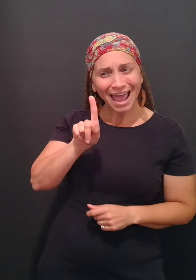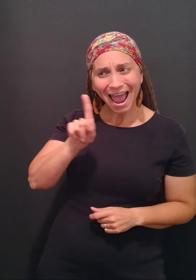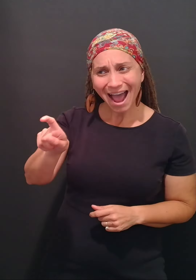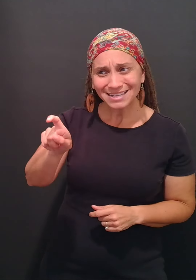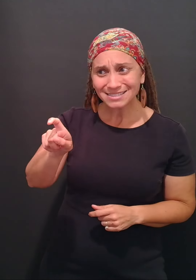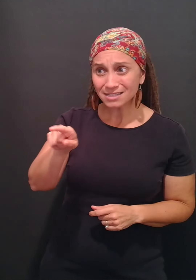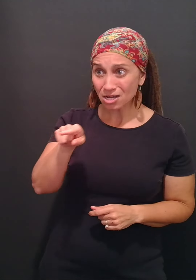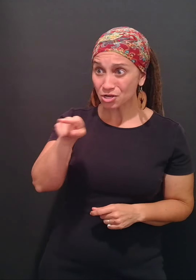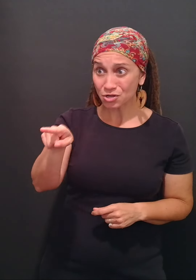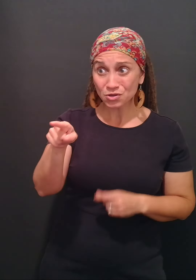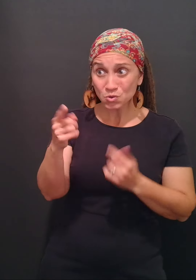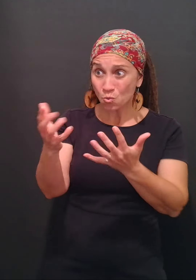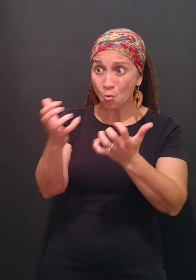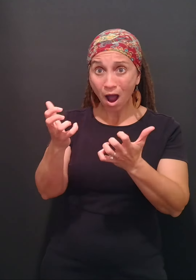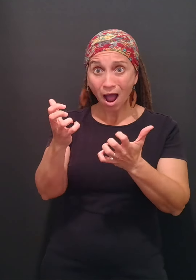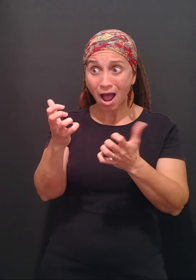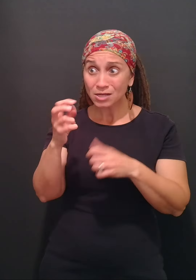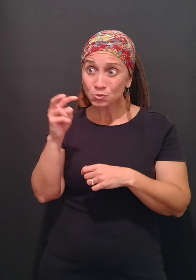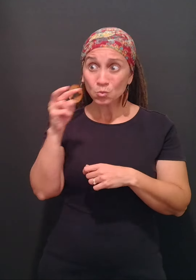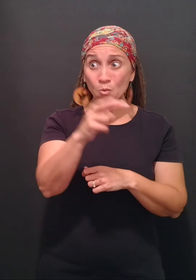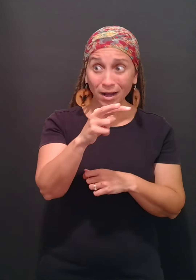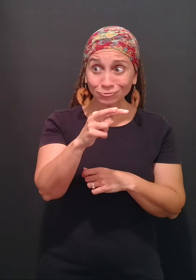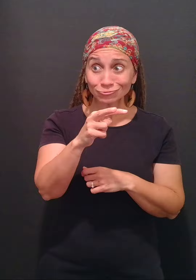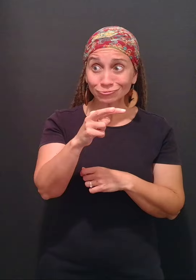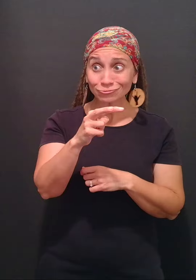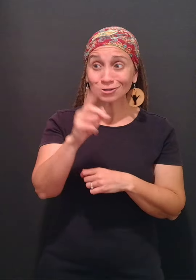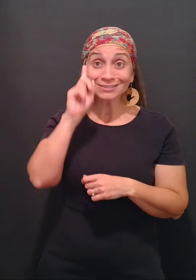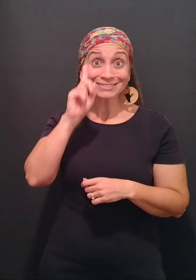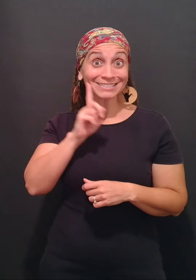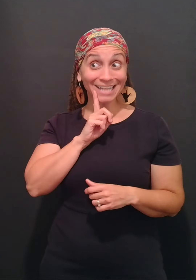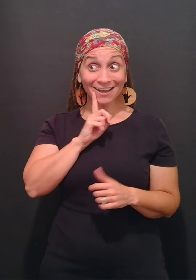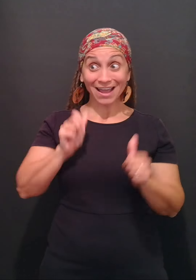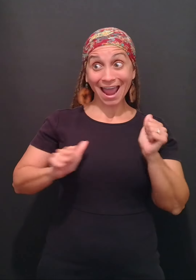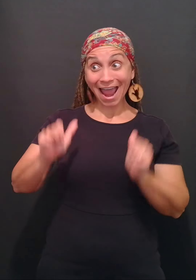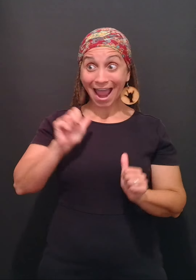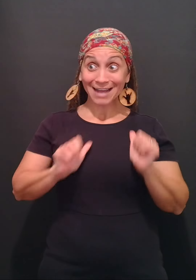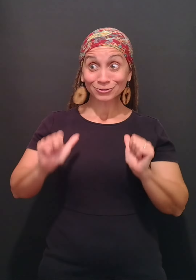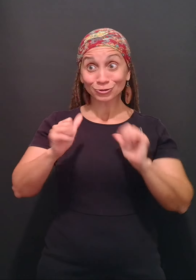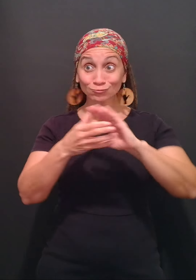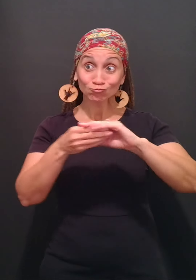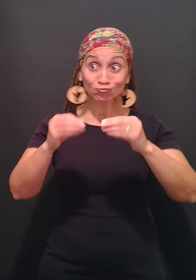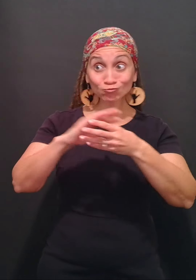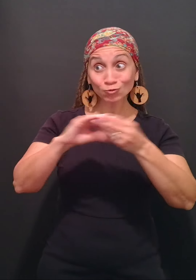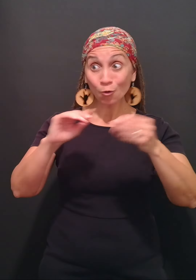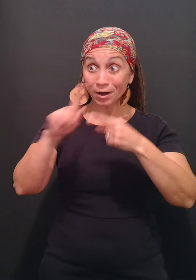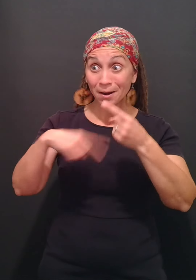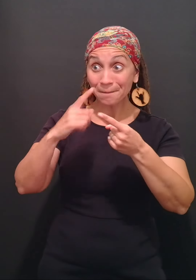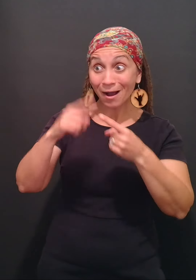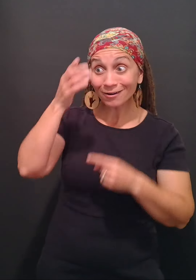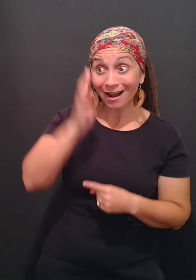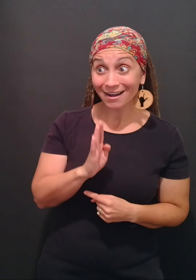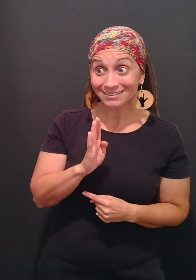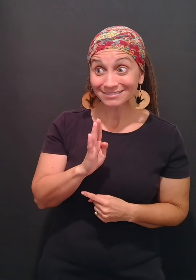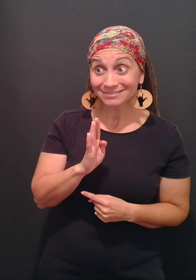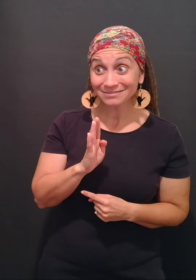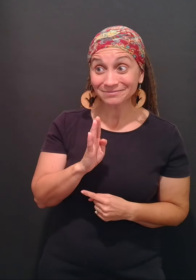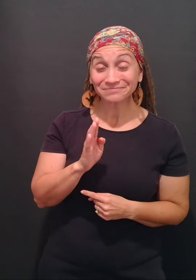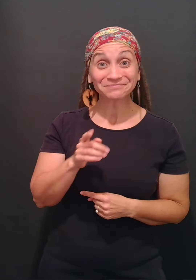Third is meeting. When you meet a deaf person, you can ask them, do you want to watch a story created by a deaf actor